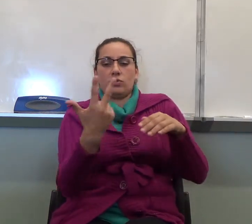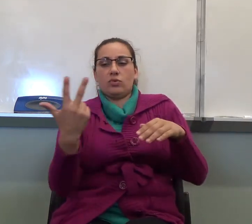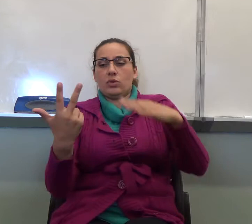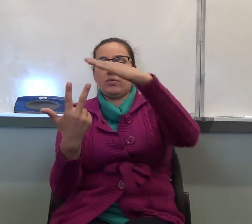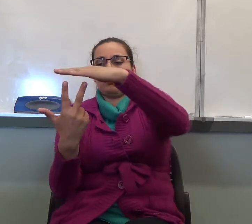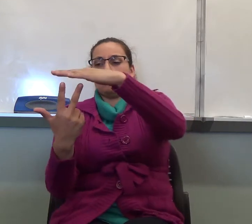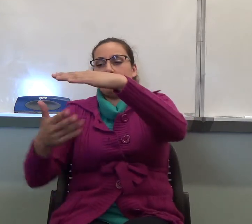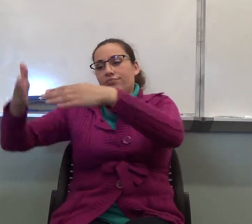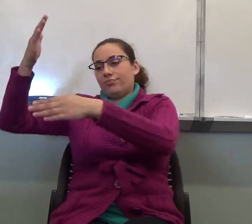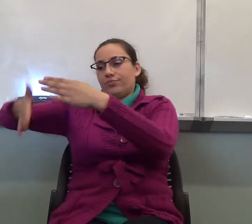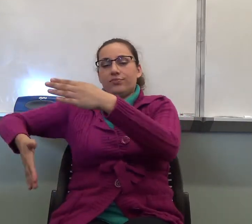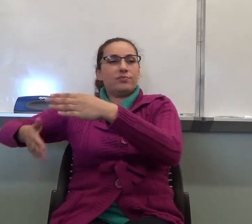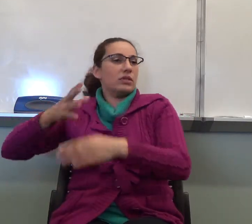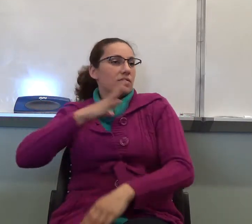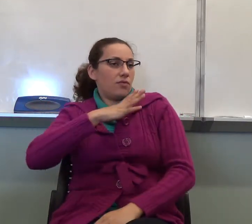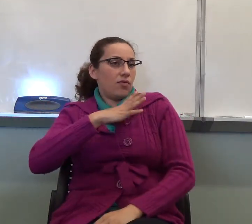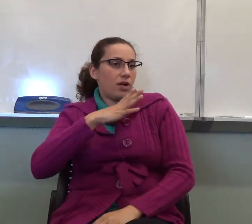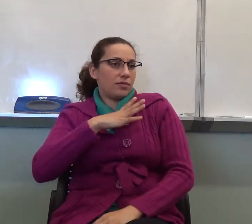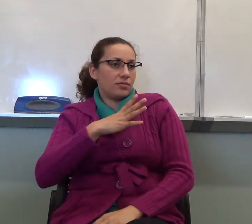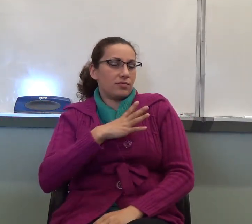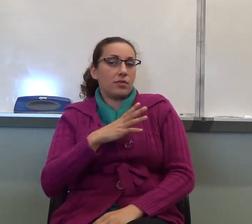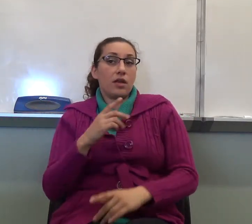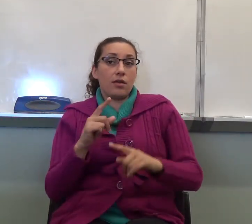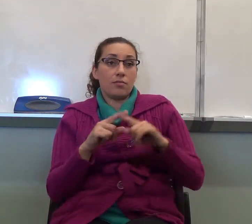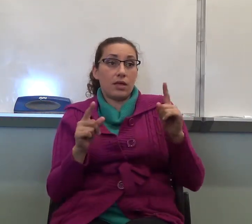them and so forth. These repeaters